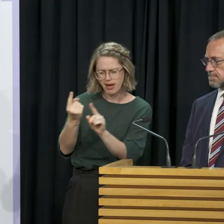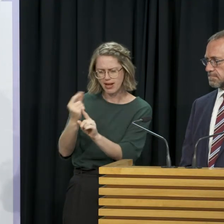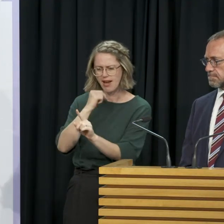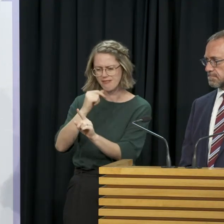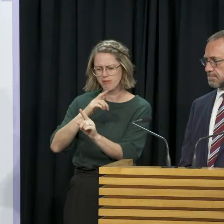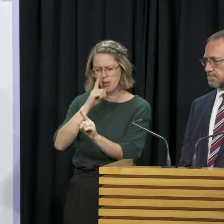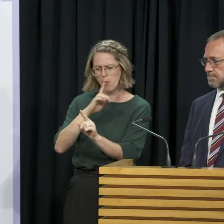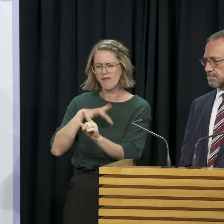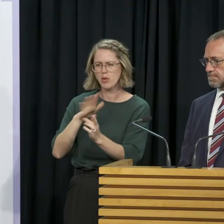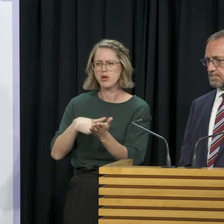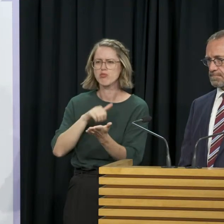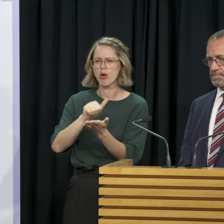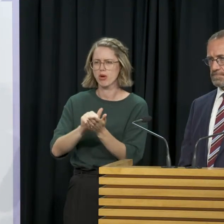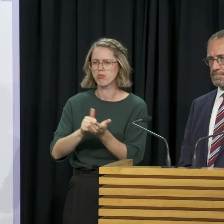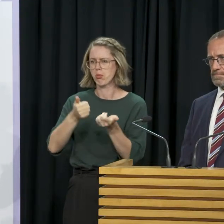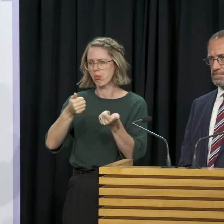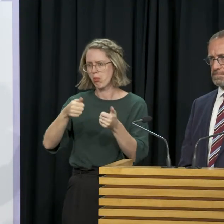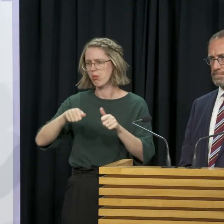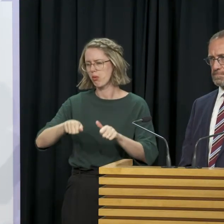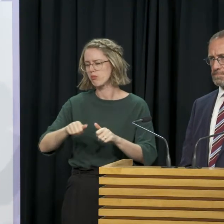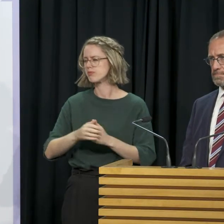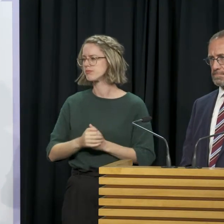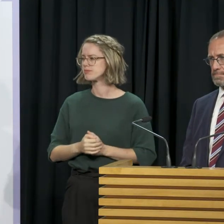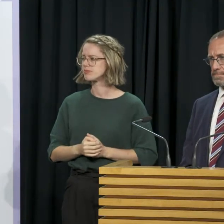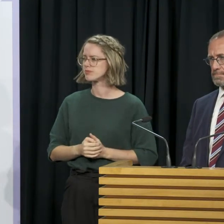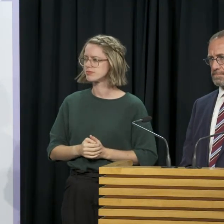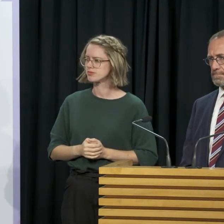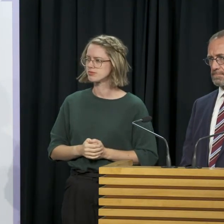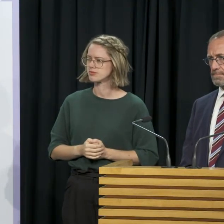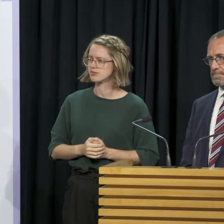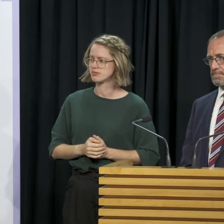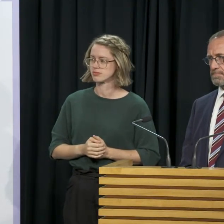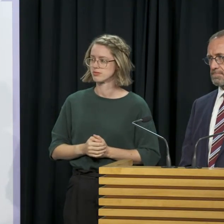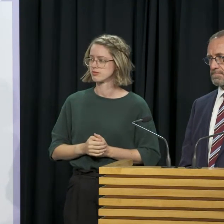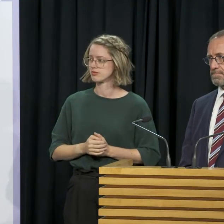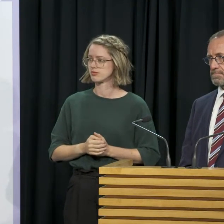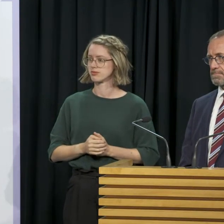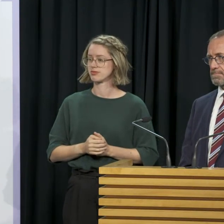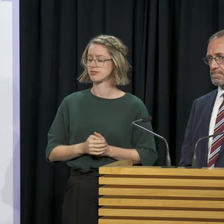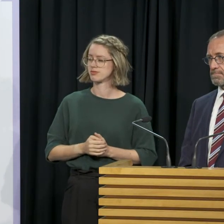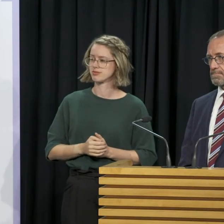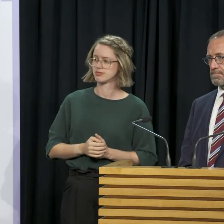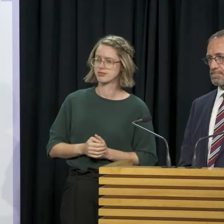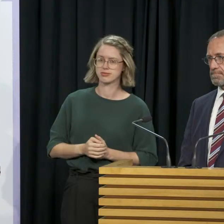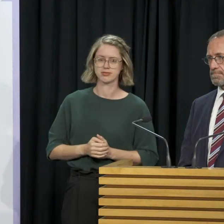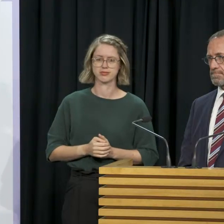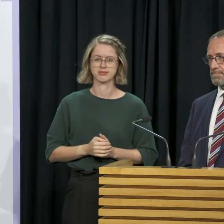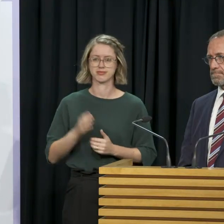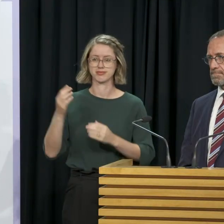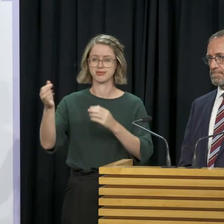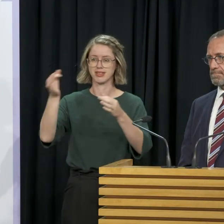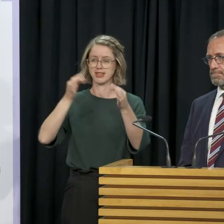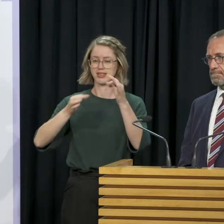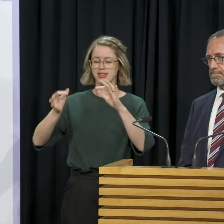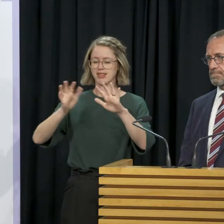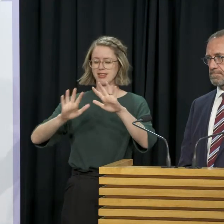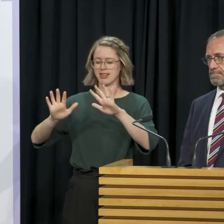appropriate safeguards are in place. Thomas, you had your hand up, but no, given up again. On the Cook Islands, Snooze you lose,